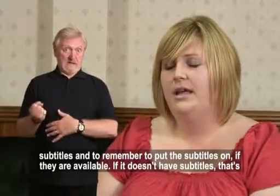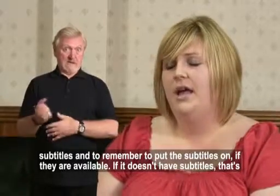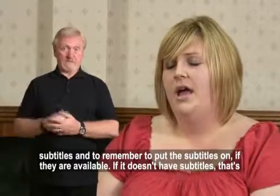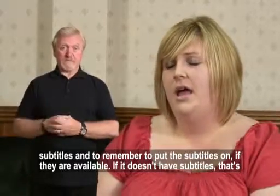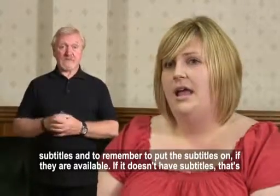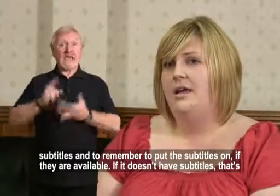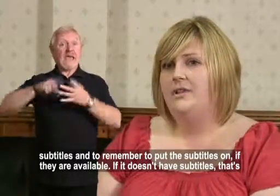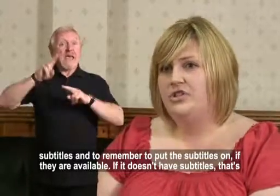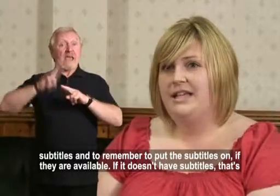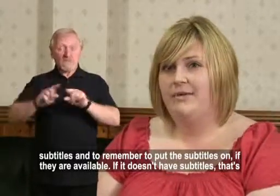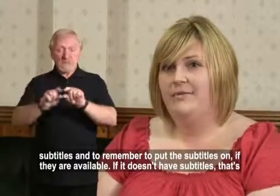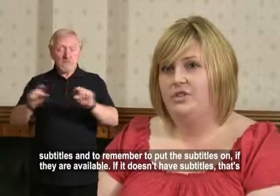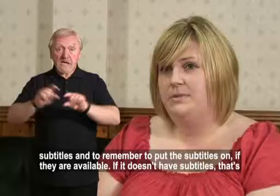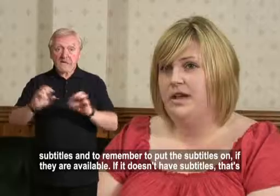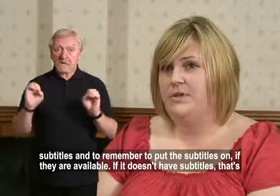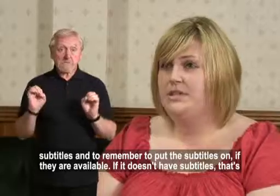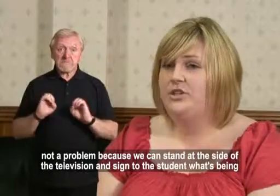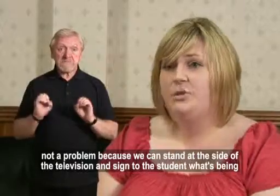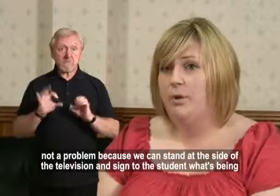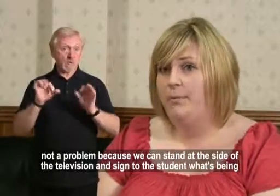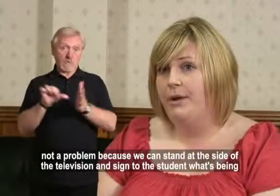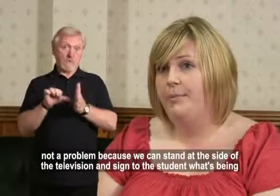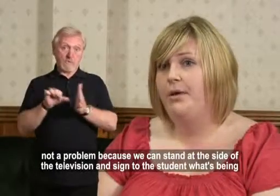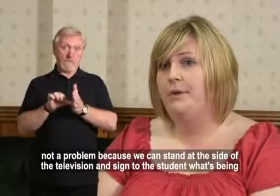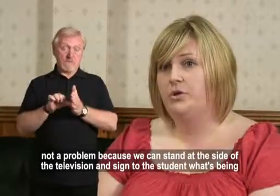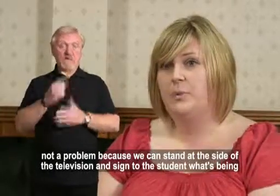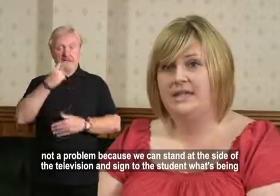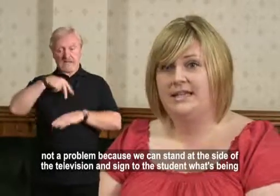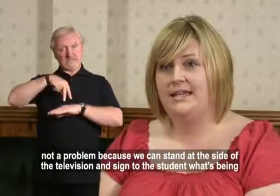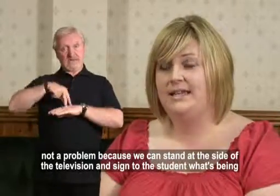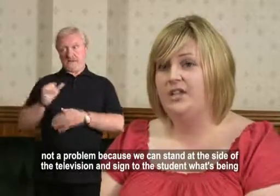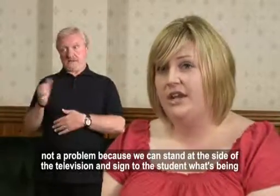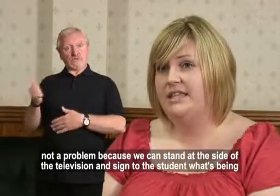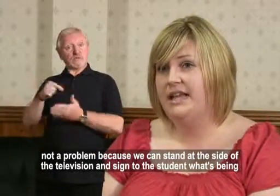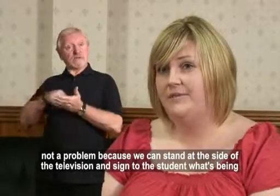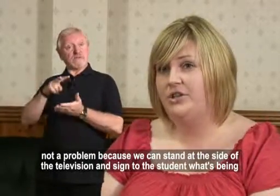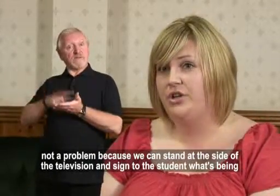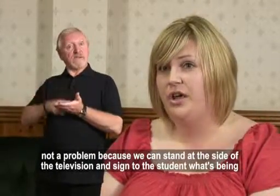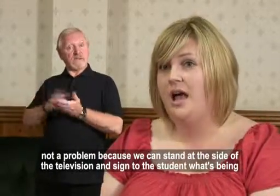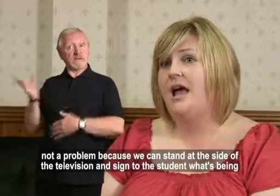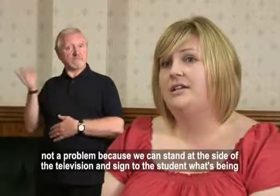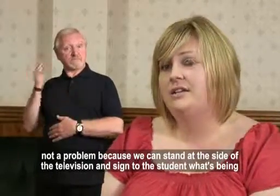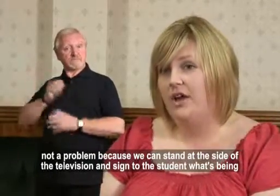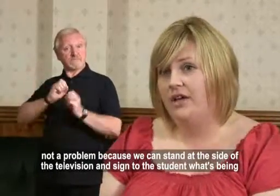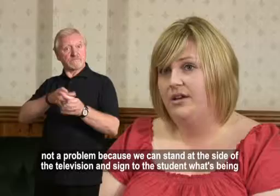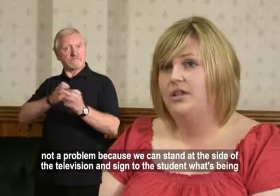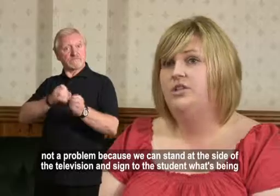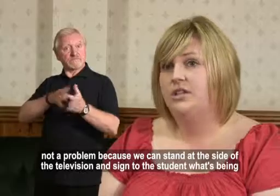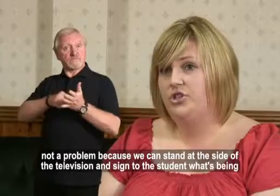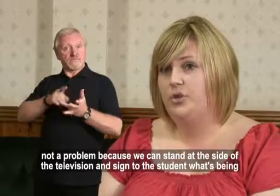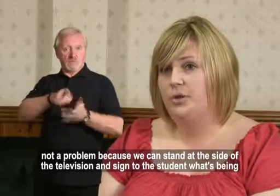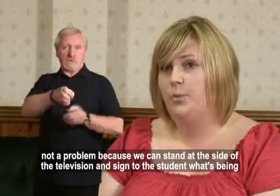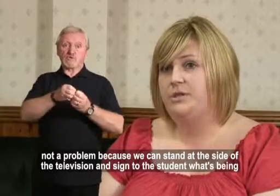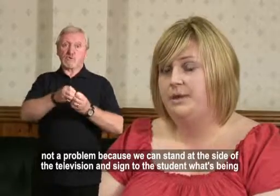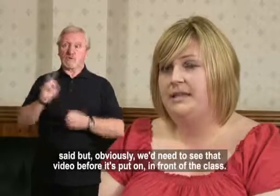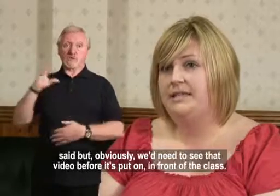available. If it doesn't have subtitles, that's not a problem, because we can stand at the side of the television and sign to